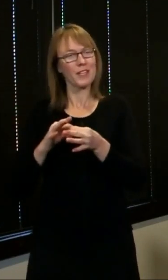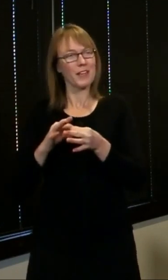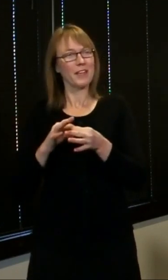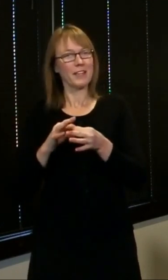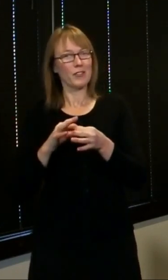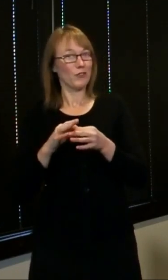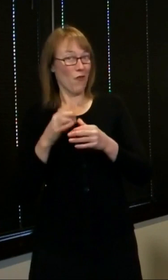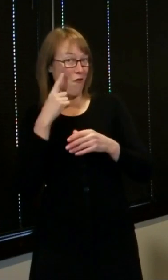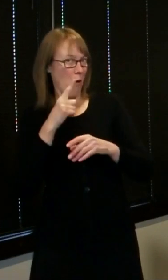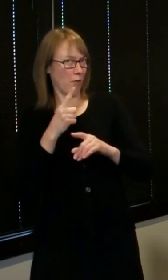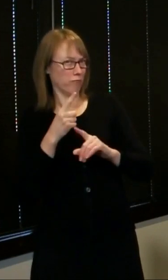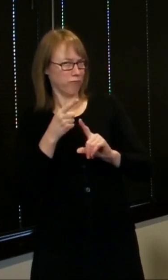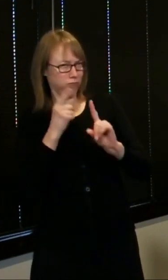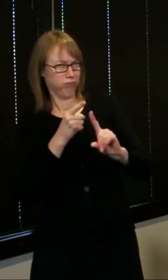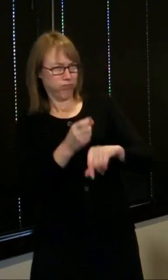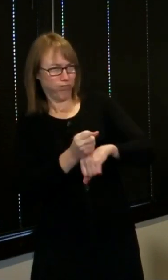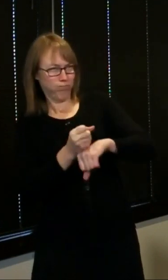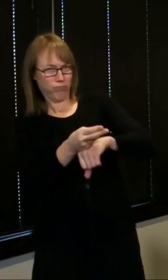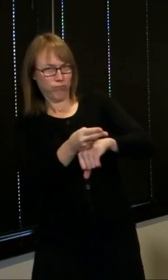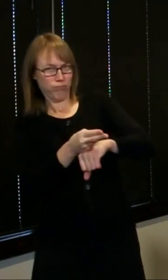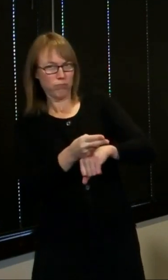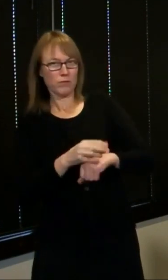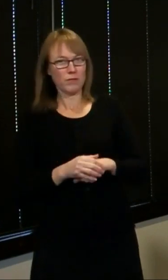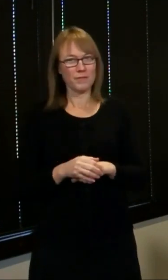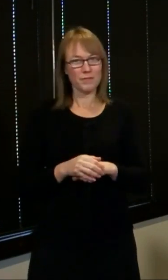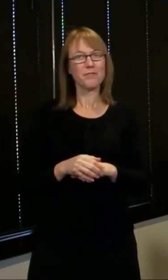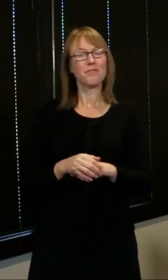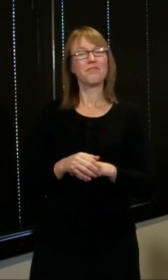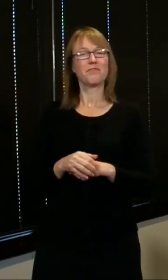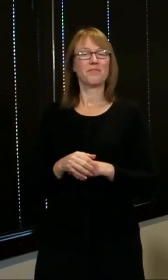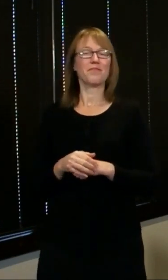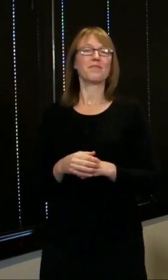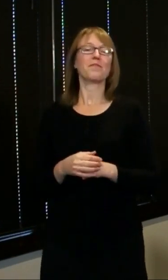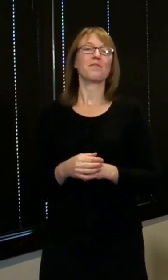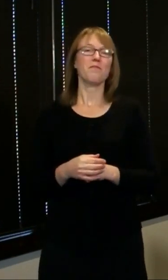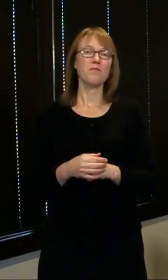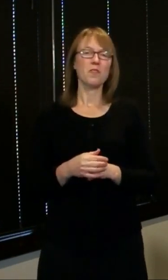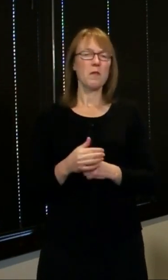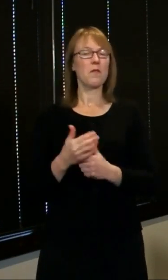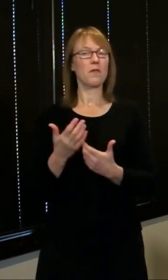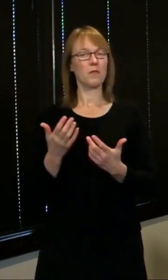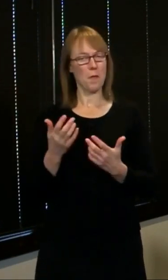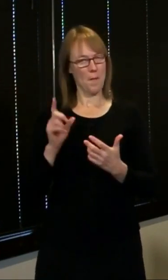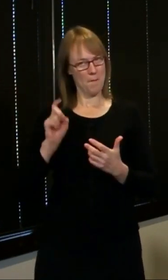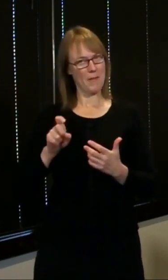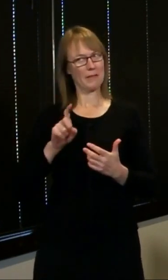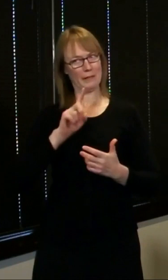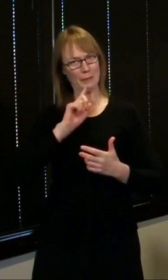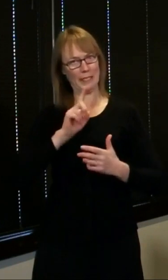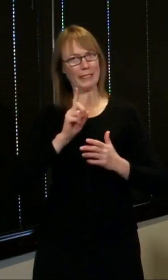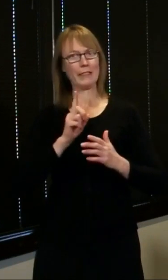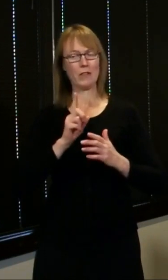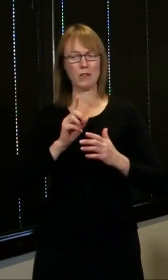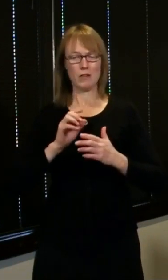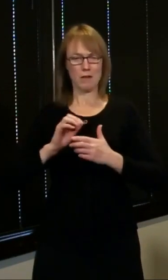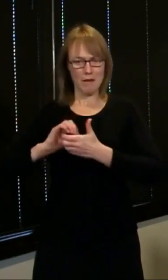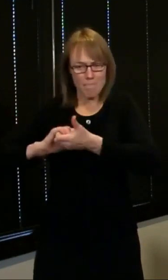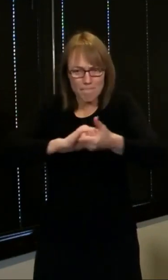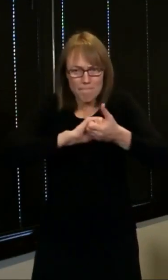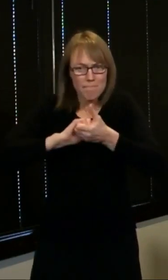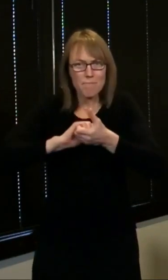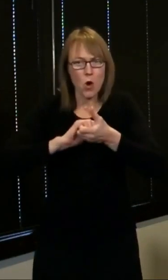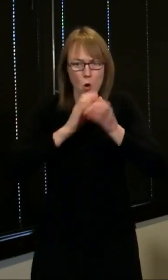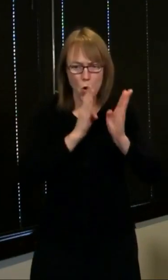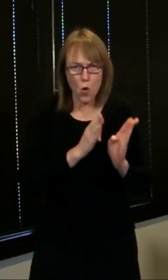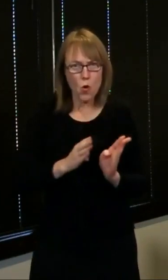to get as much done with the resources that you have. But we have to work collectively. It has to be organized